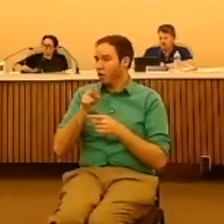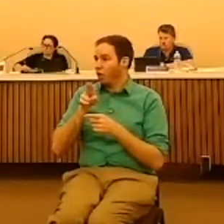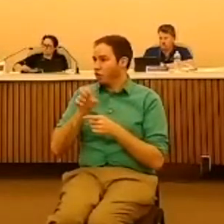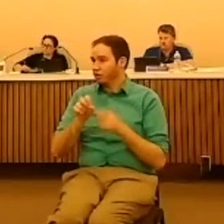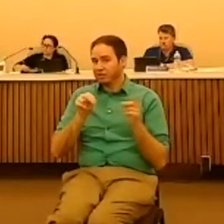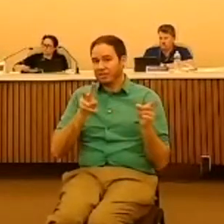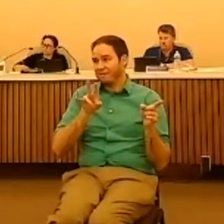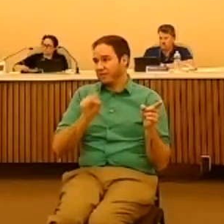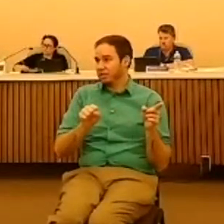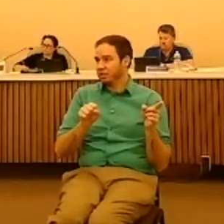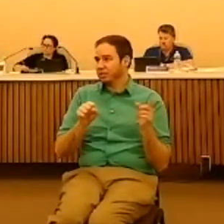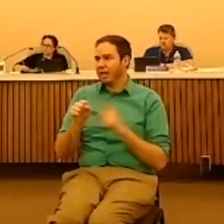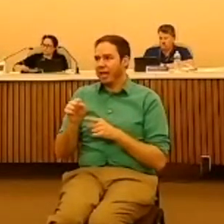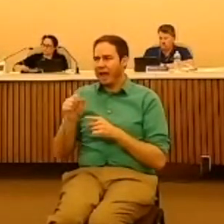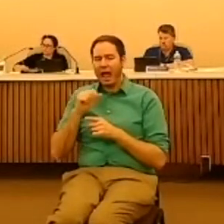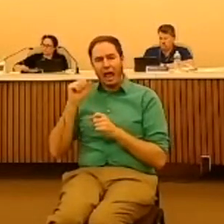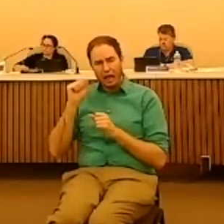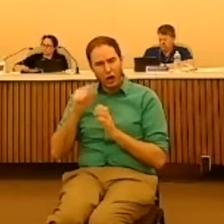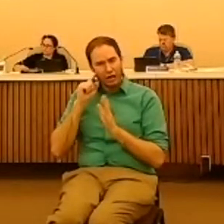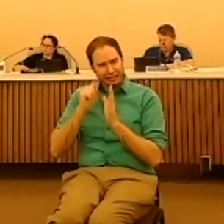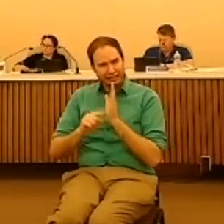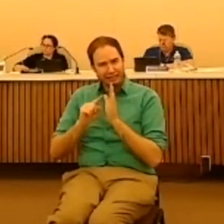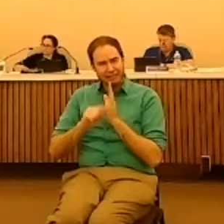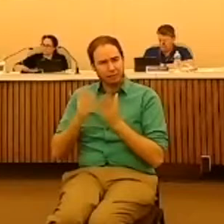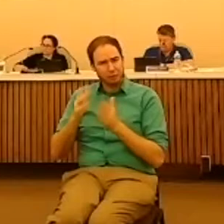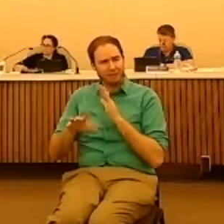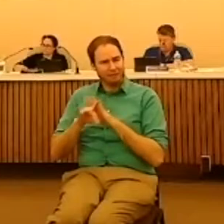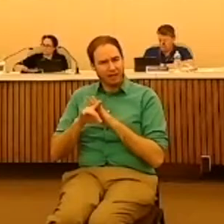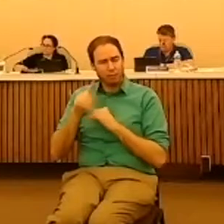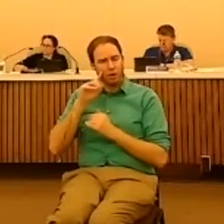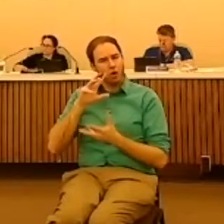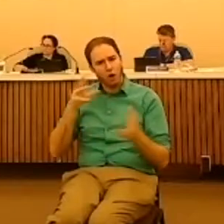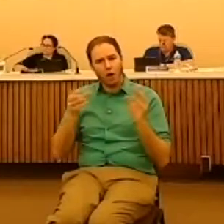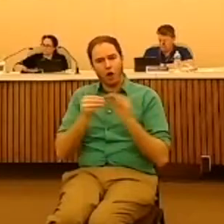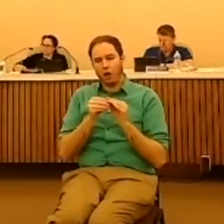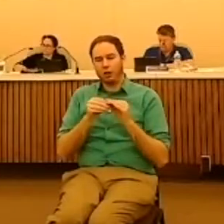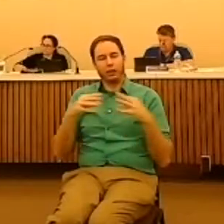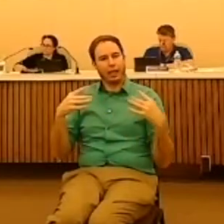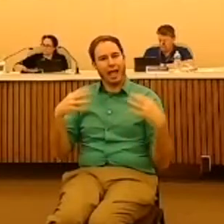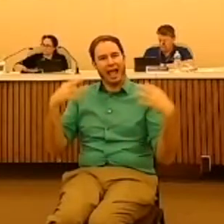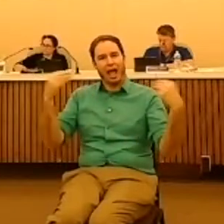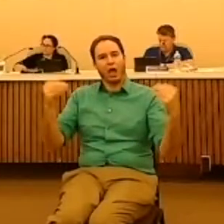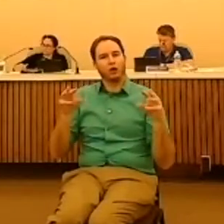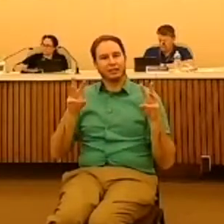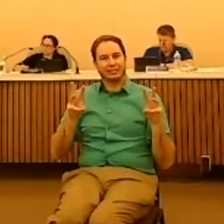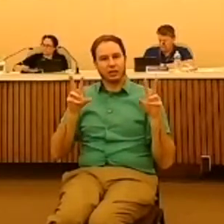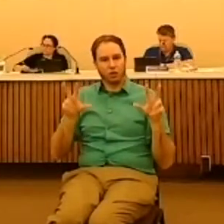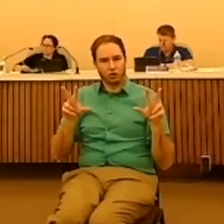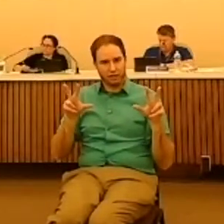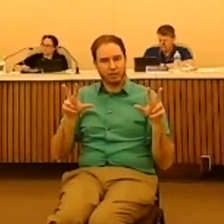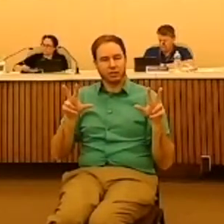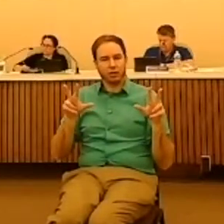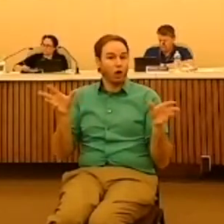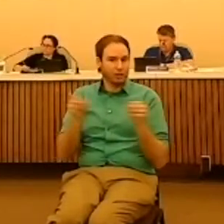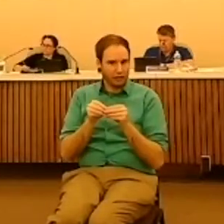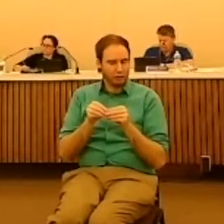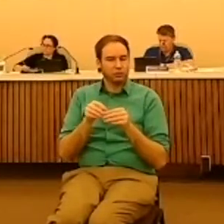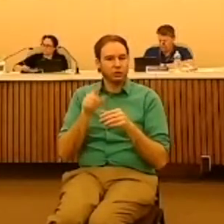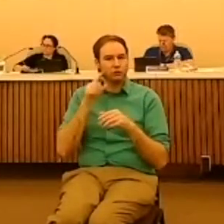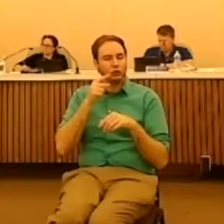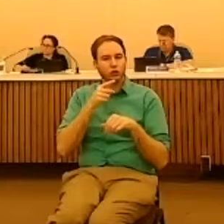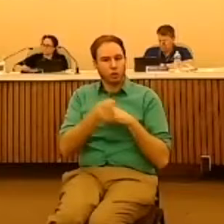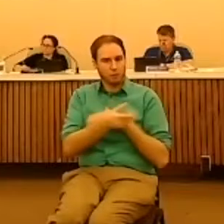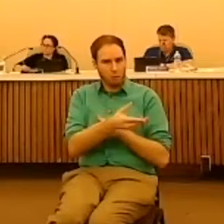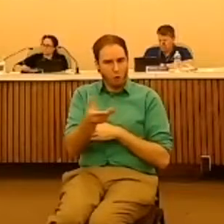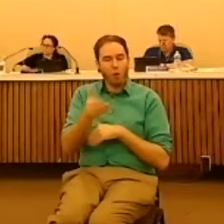Nevins? I could go through probably fine, but it's 63 exiting. And on weekday evening